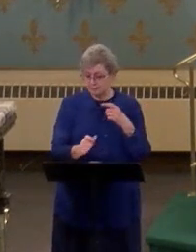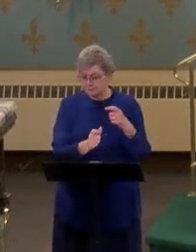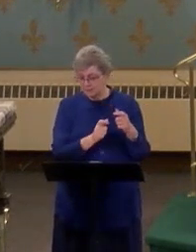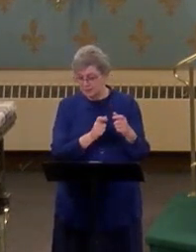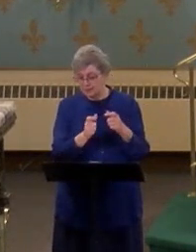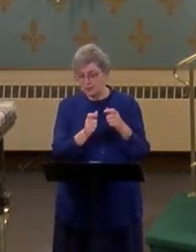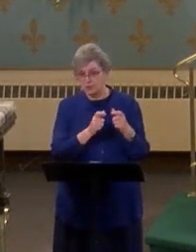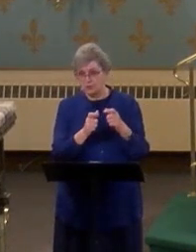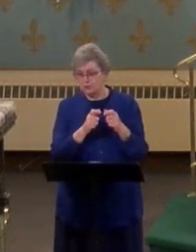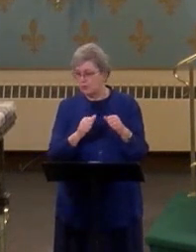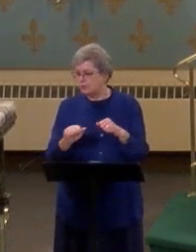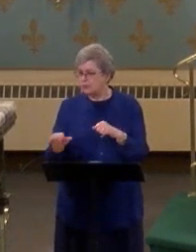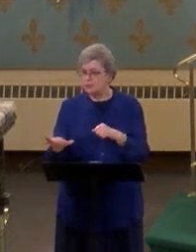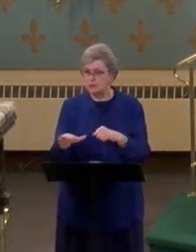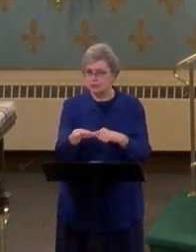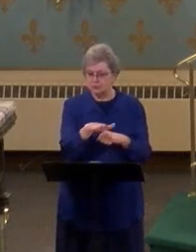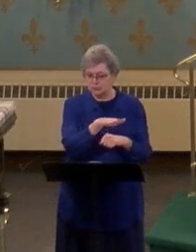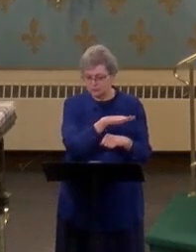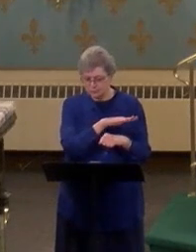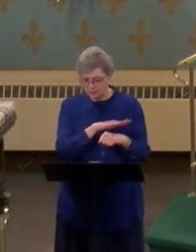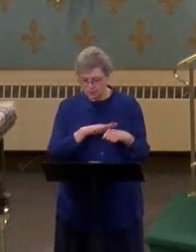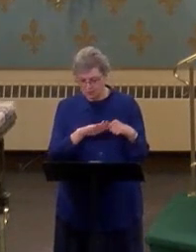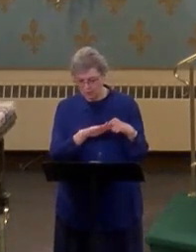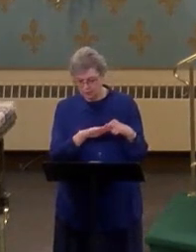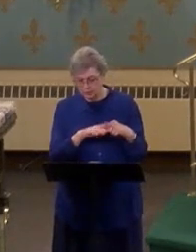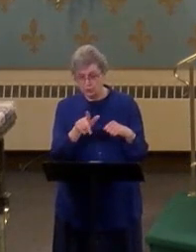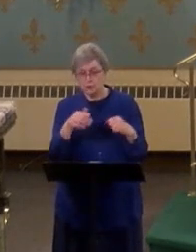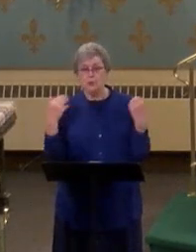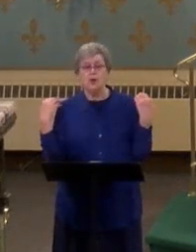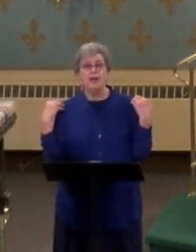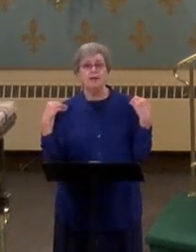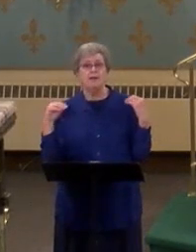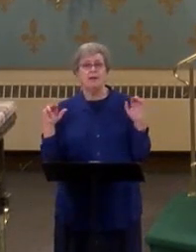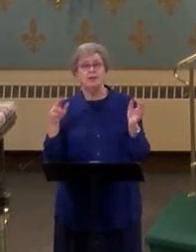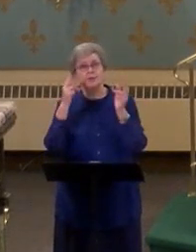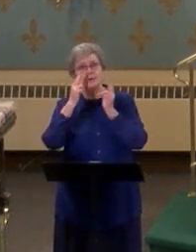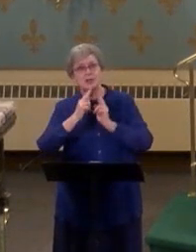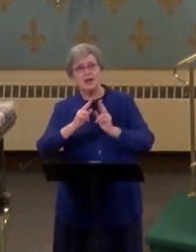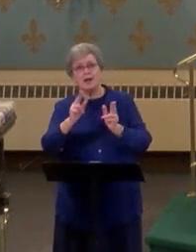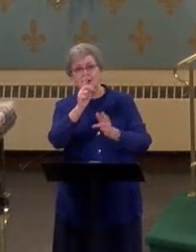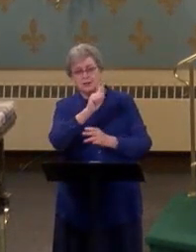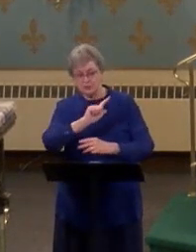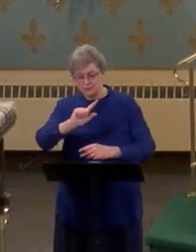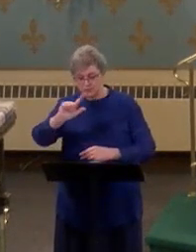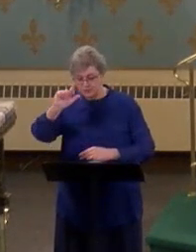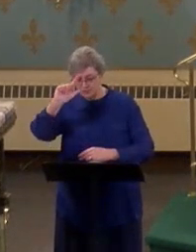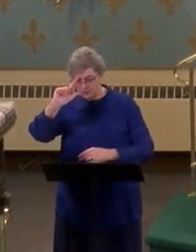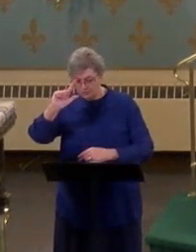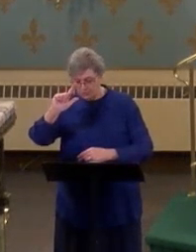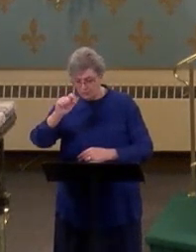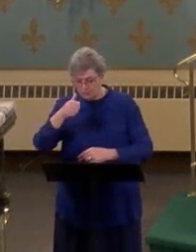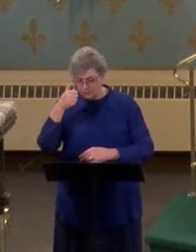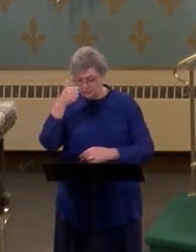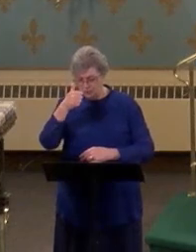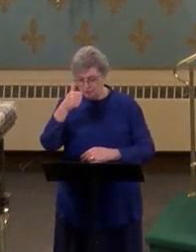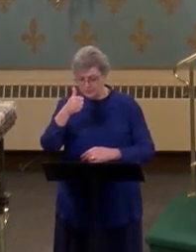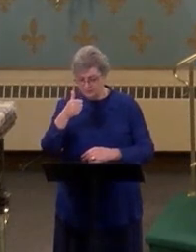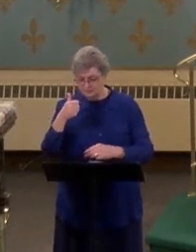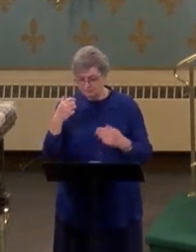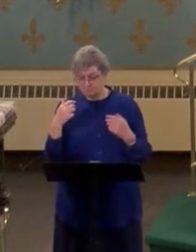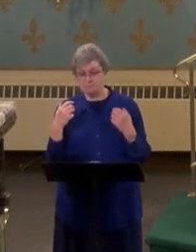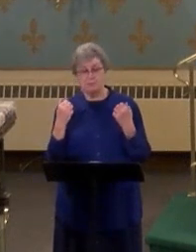over all. Bless the Lord, all you his angels, you mighty in